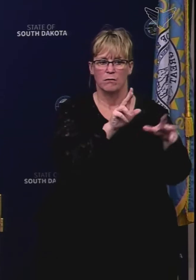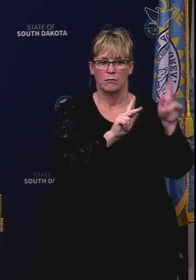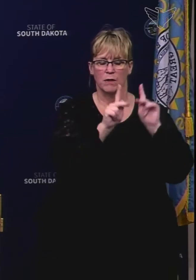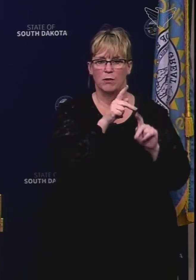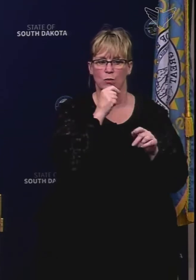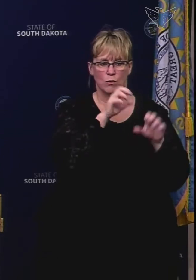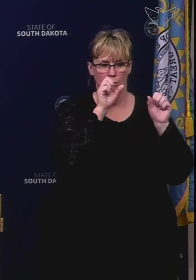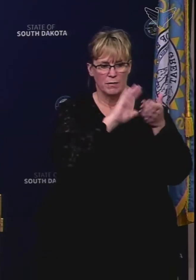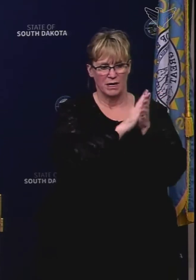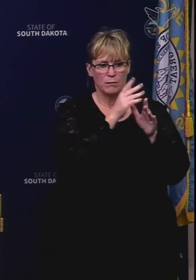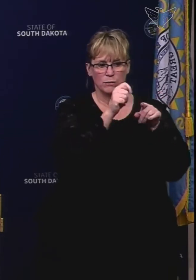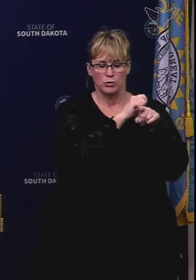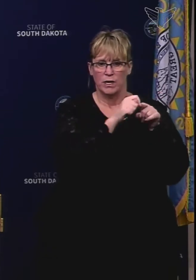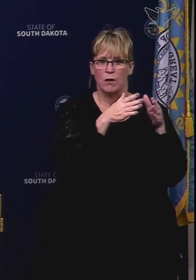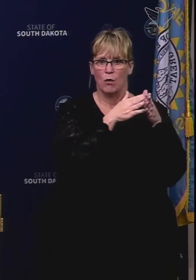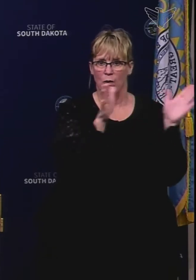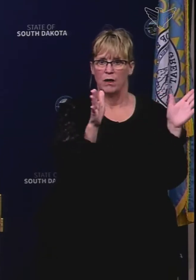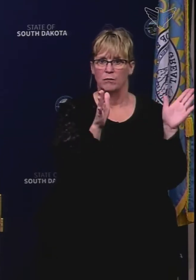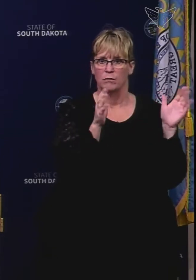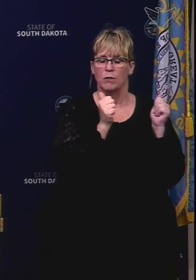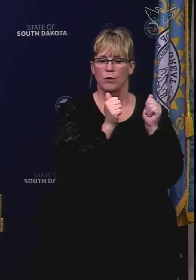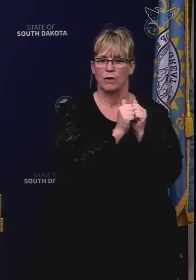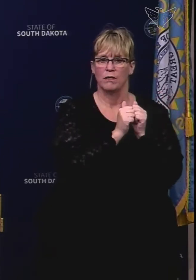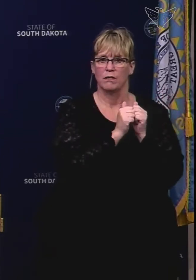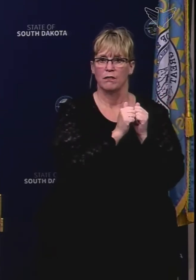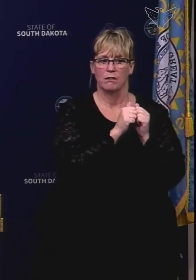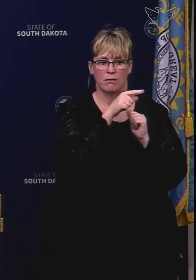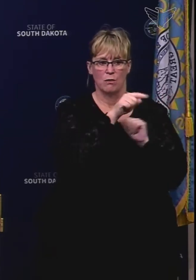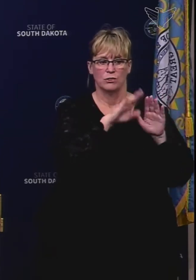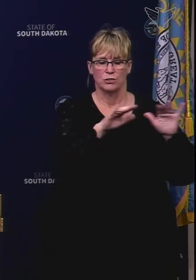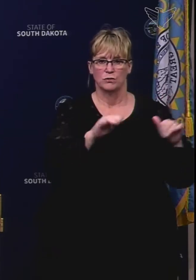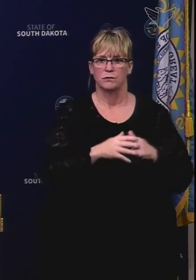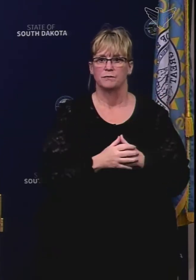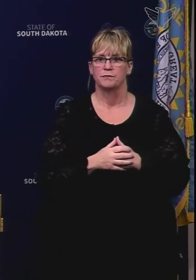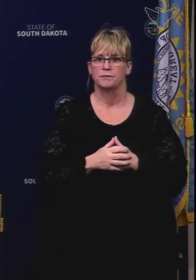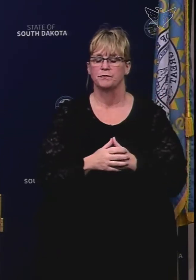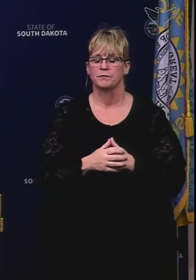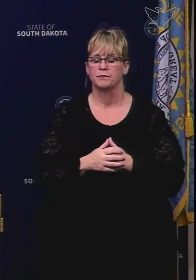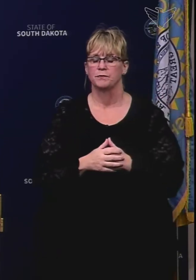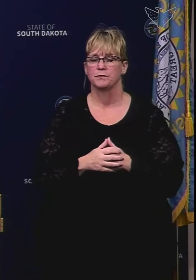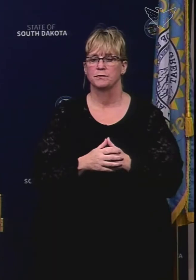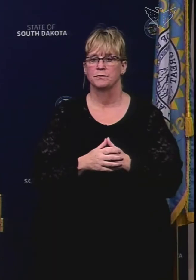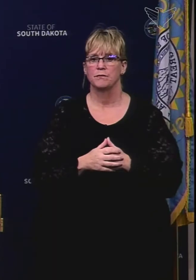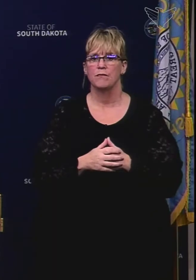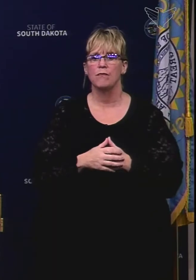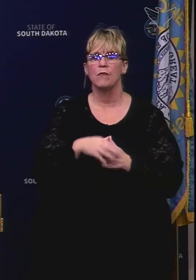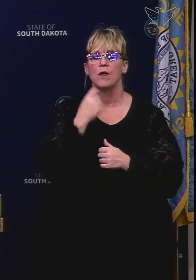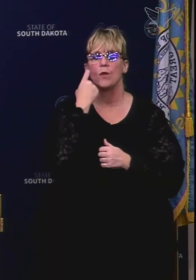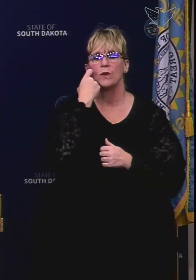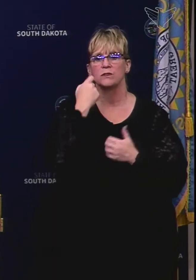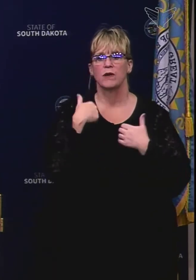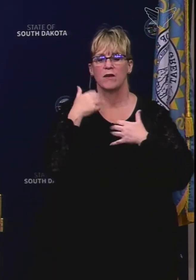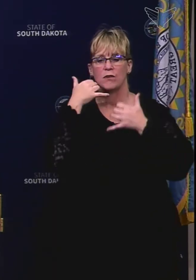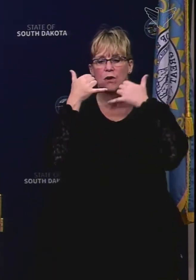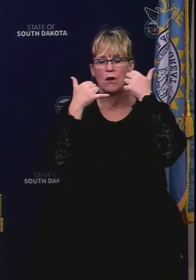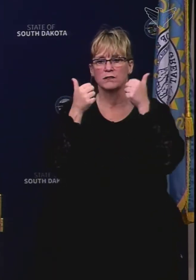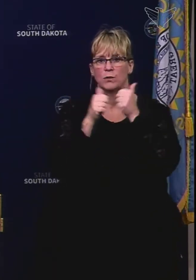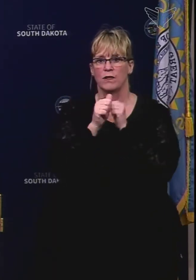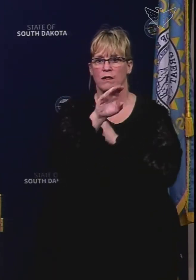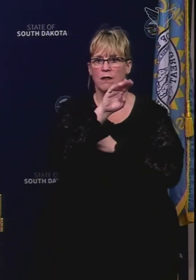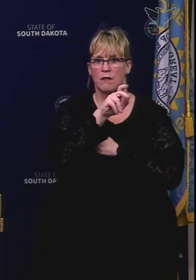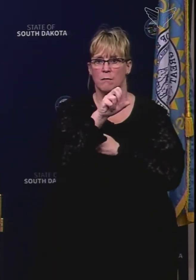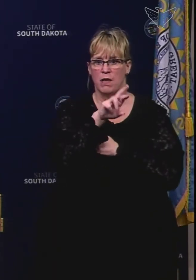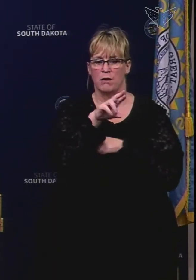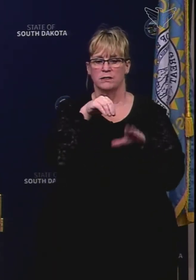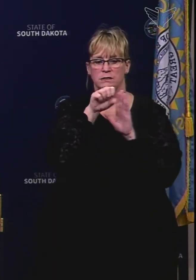you trained and help you open up your home to love on a child. We also have recently, in the last couple of days, facilitated calls with all of our mayors